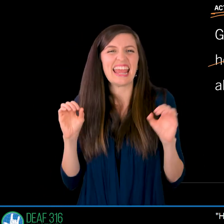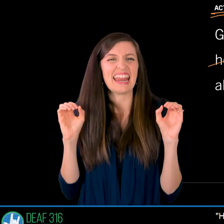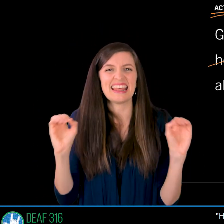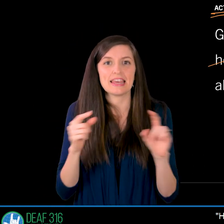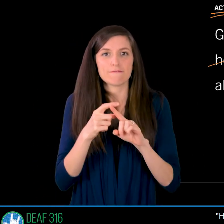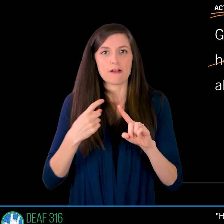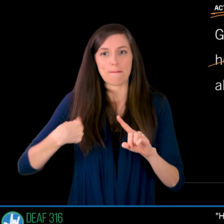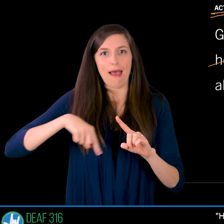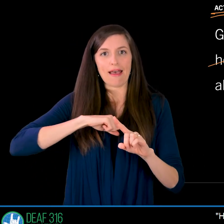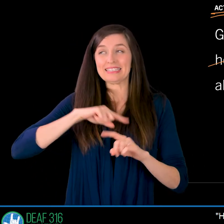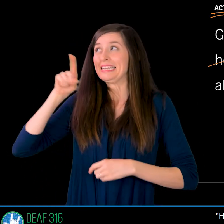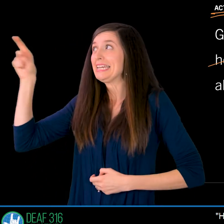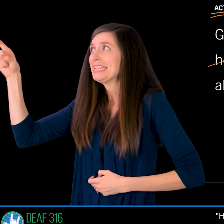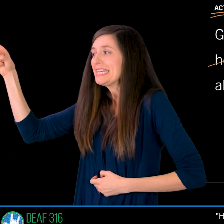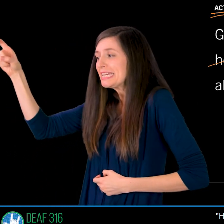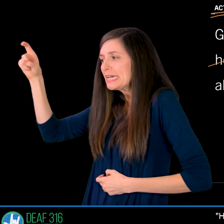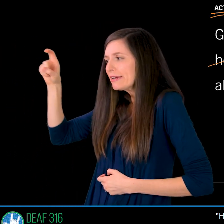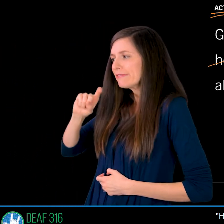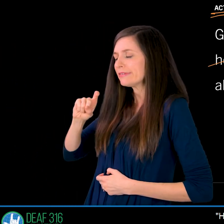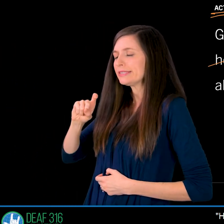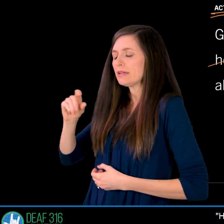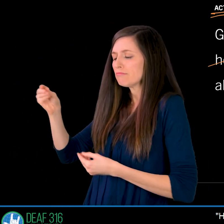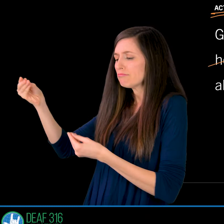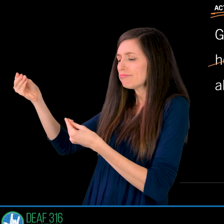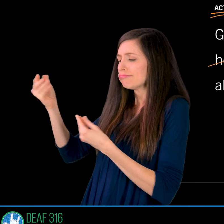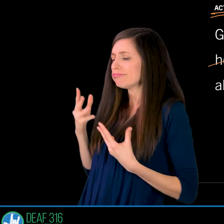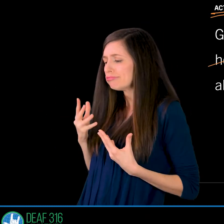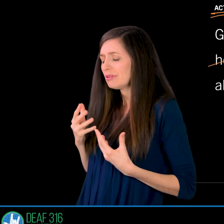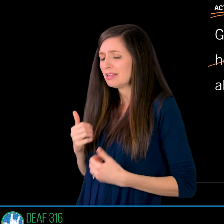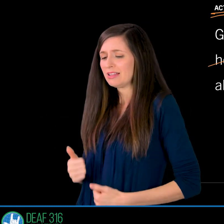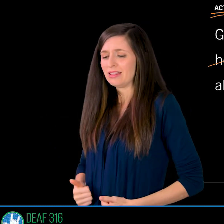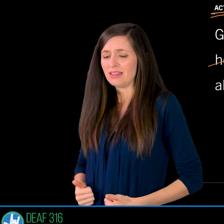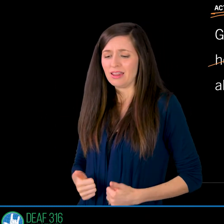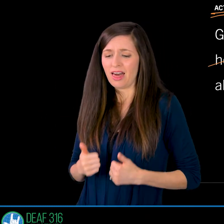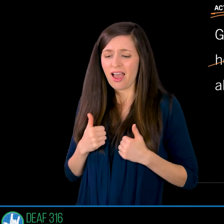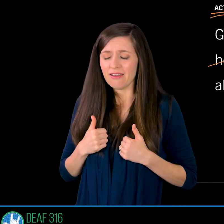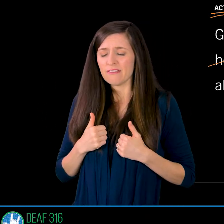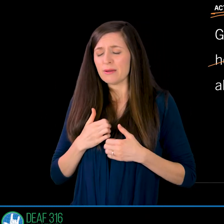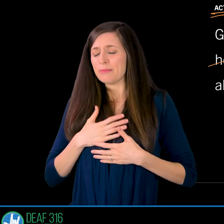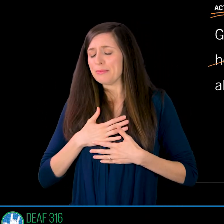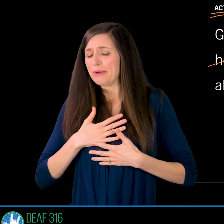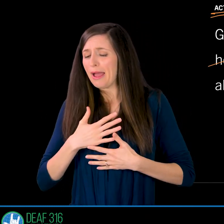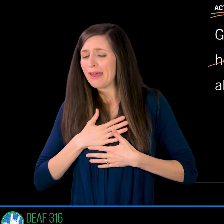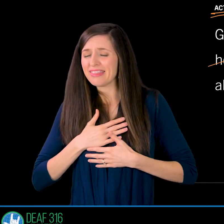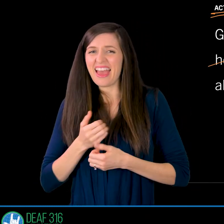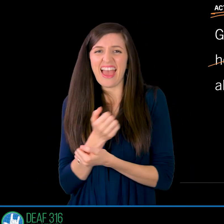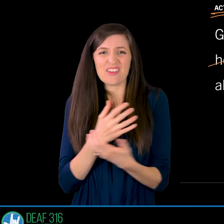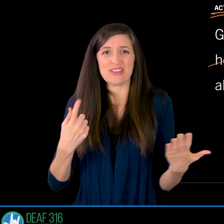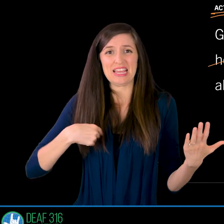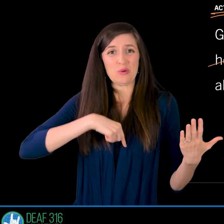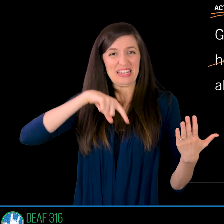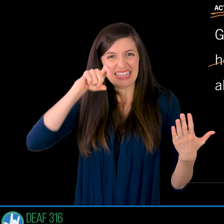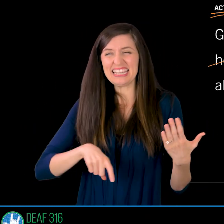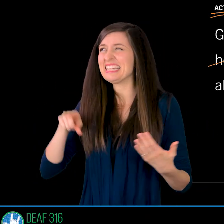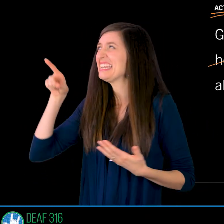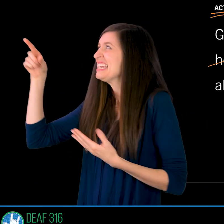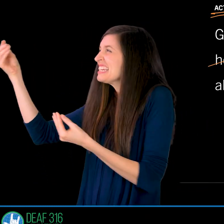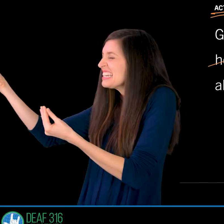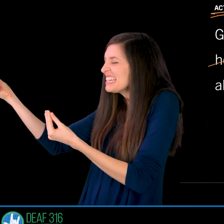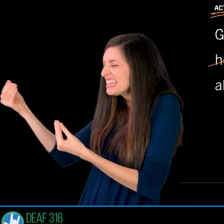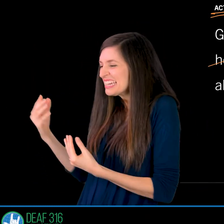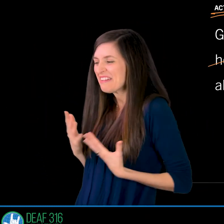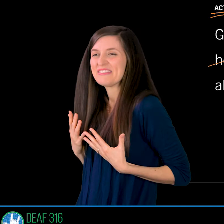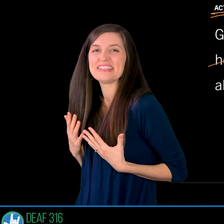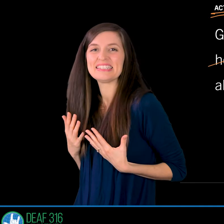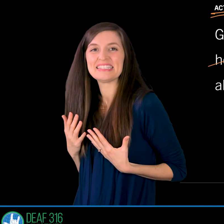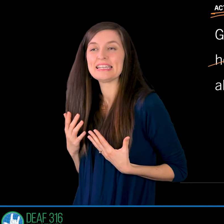all mankind life and breath and everything. God has no needs. He is the